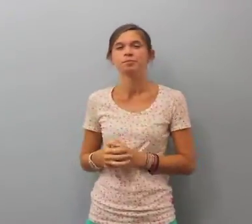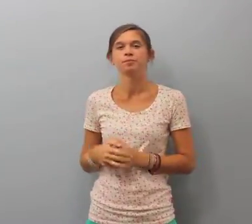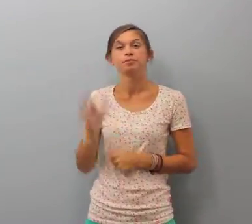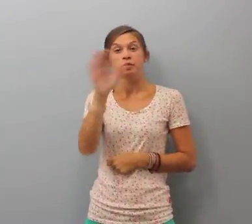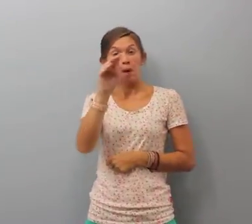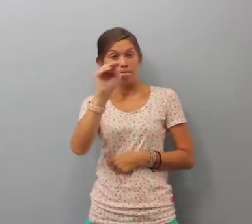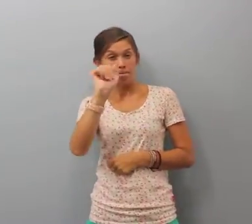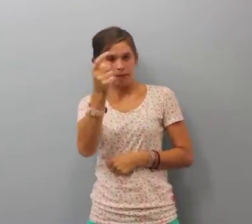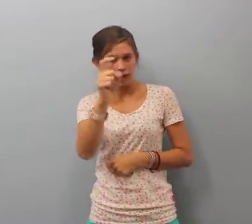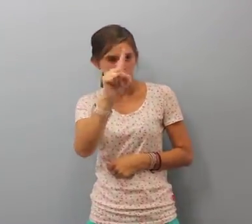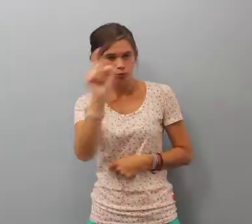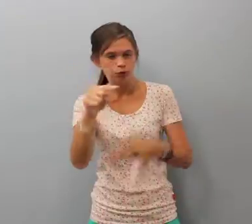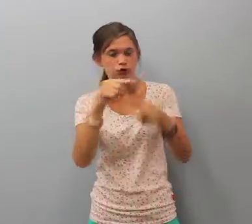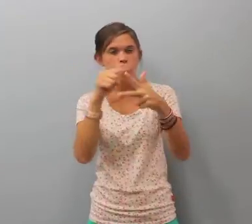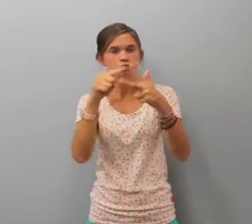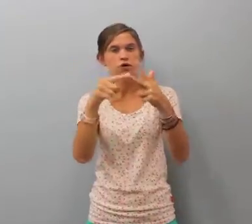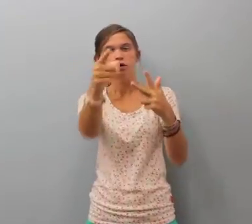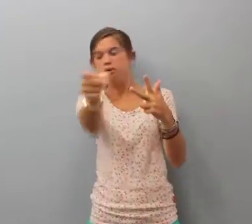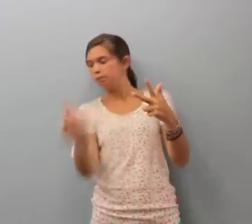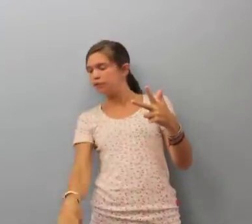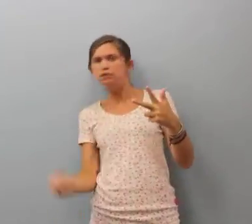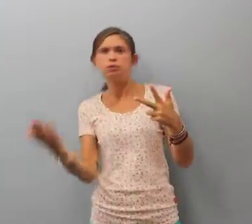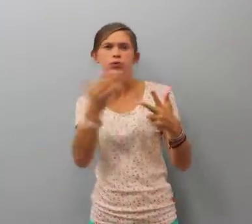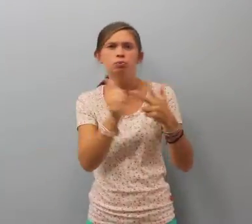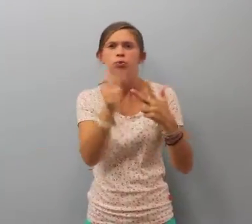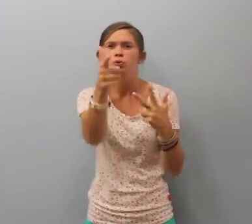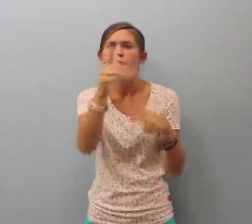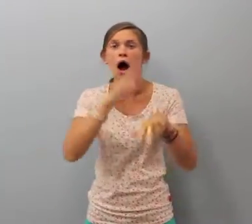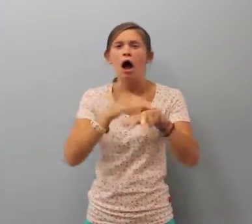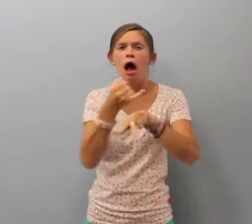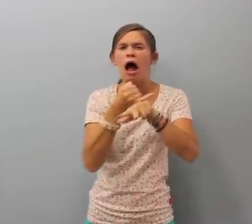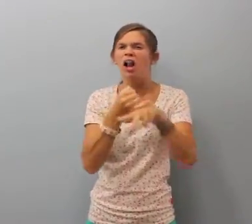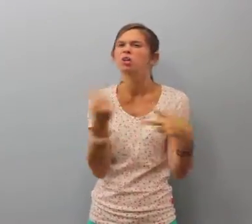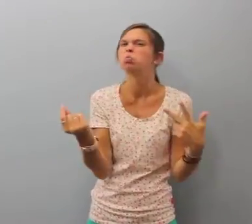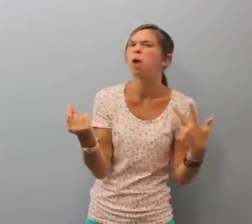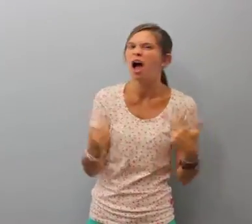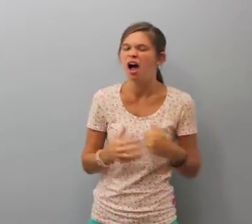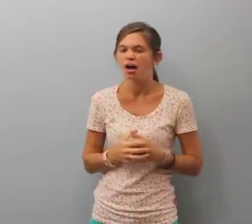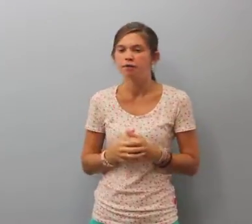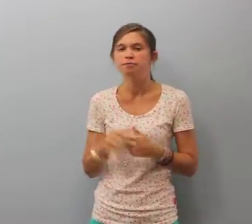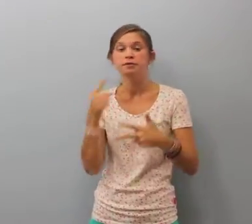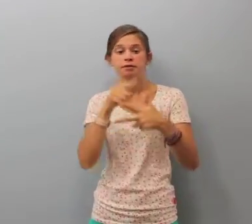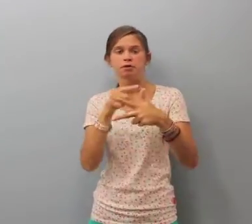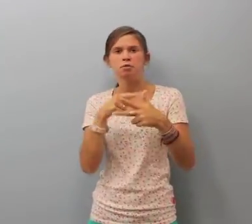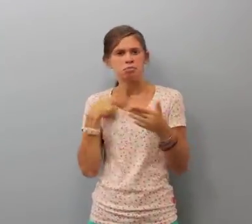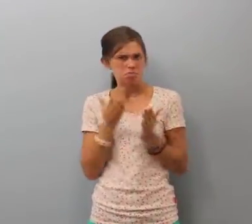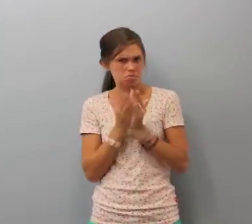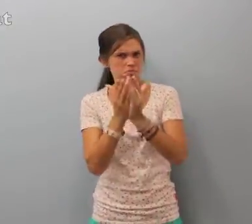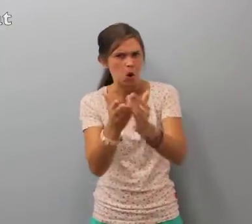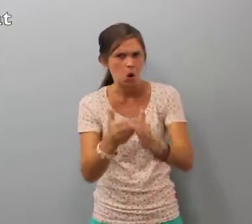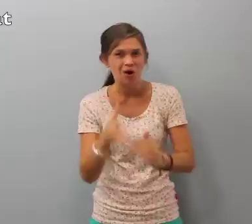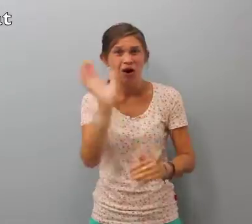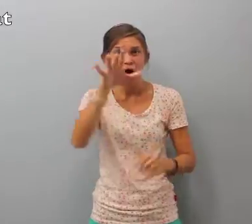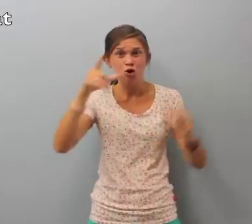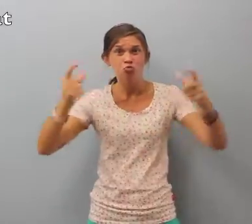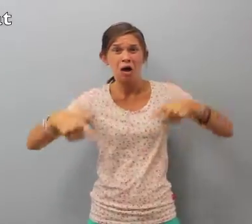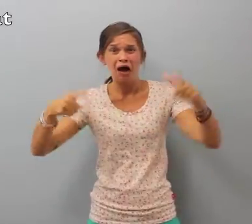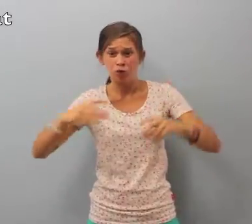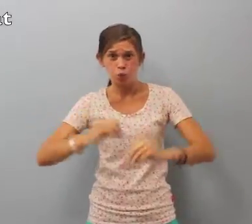'06. Now the third question, if you were stuck on an island with Max, what would you want?